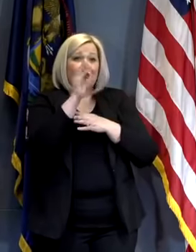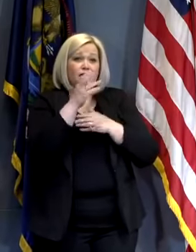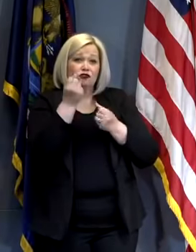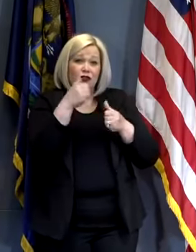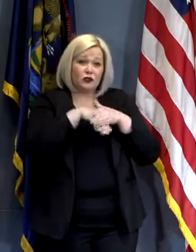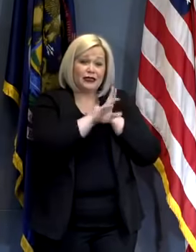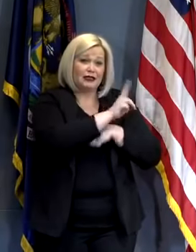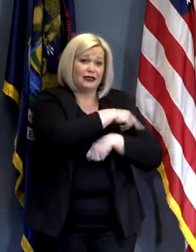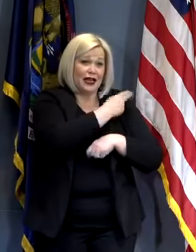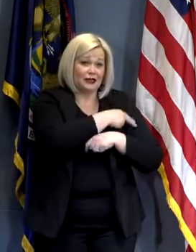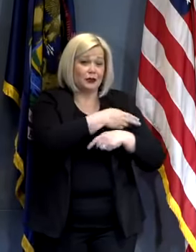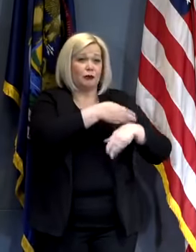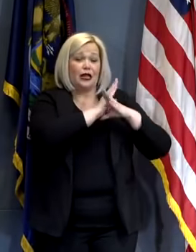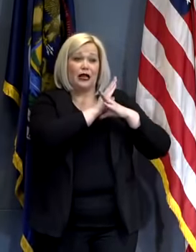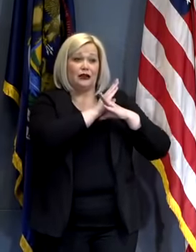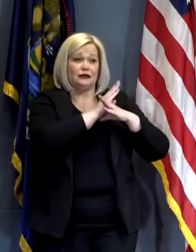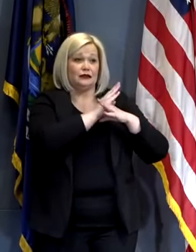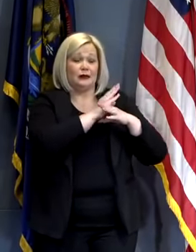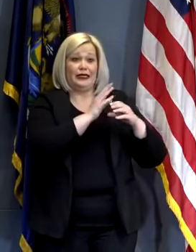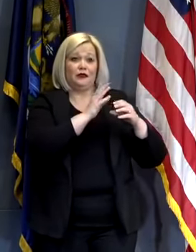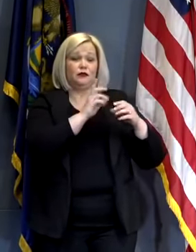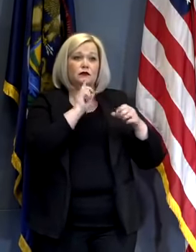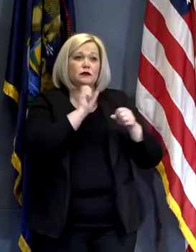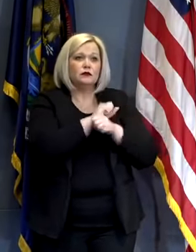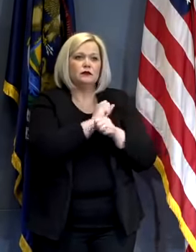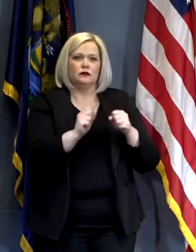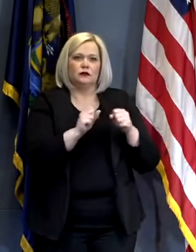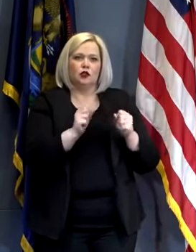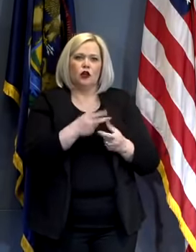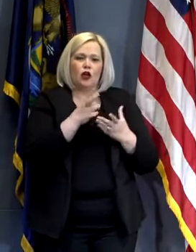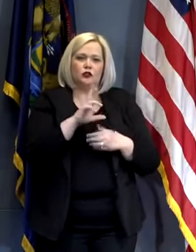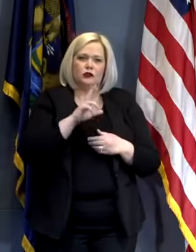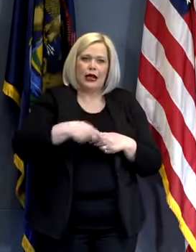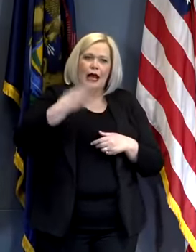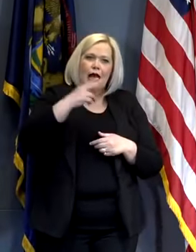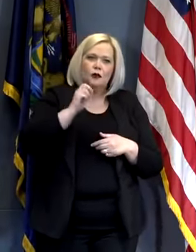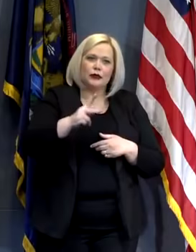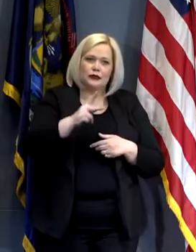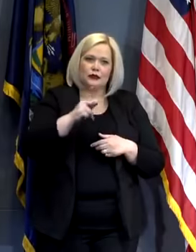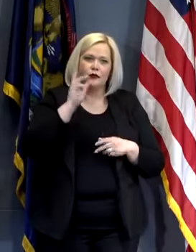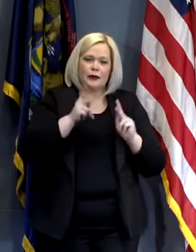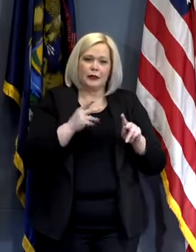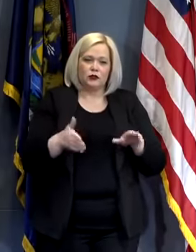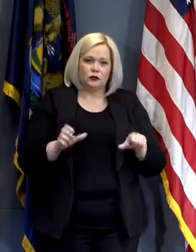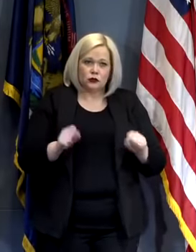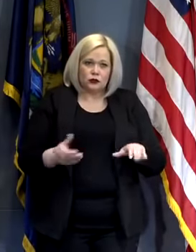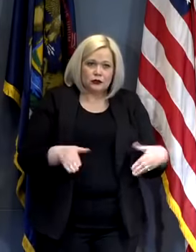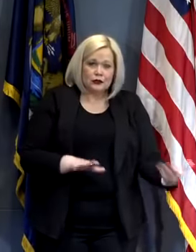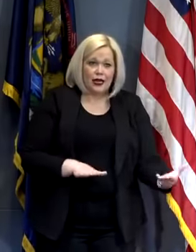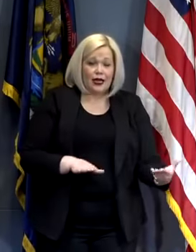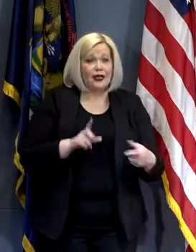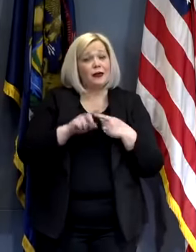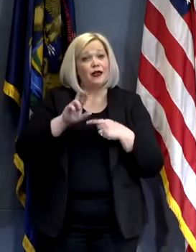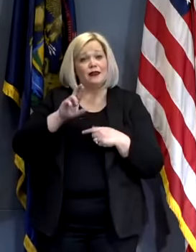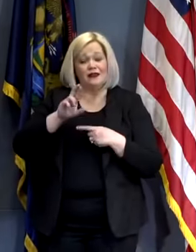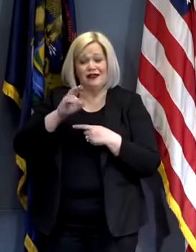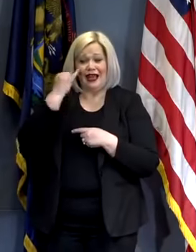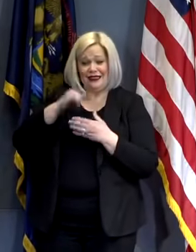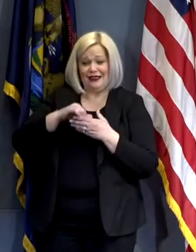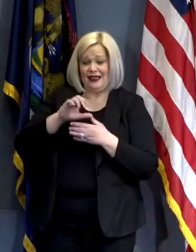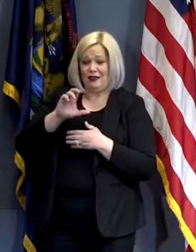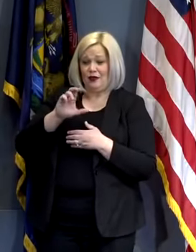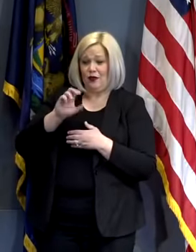Sparrow Hospital immediately endangered lives. But the thought that COVID-19 might spread